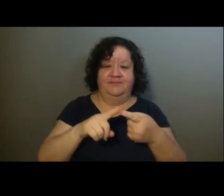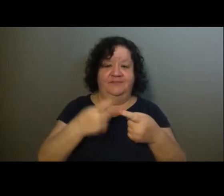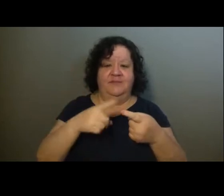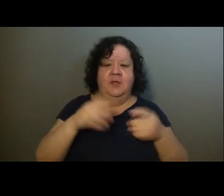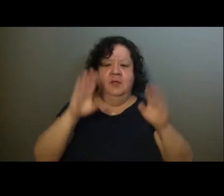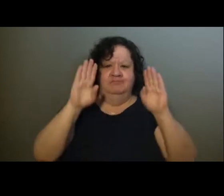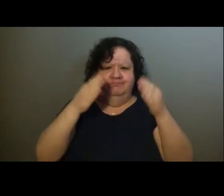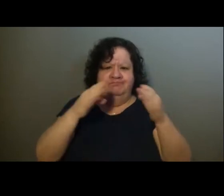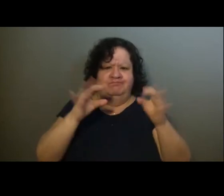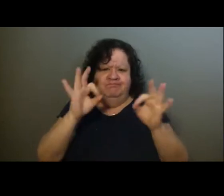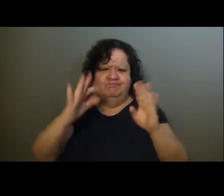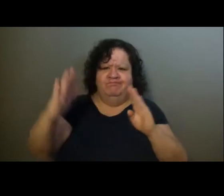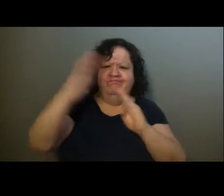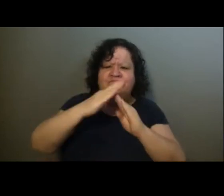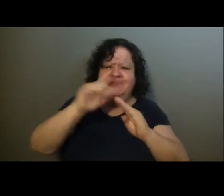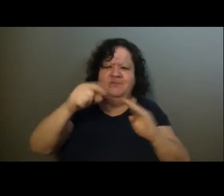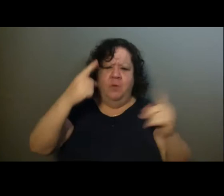The question two is,